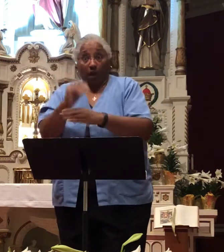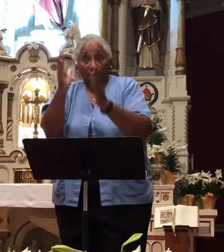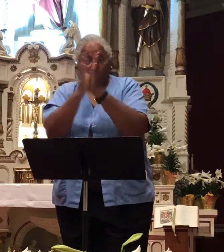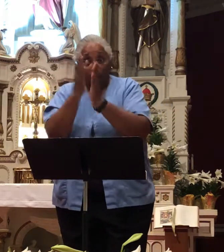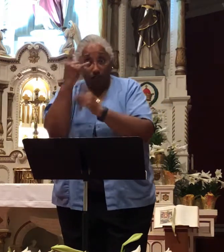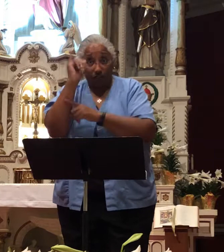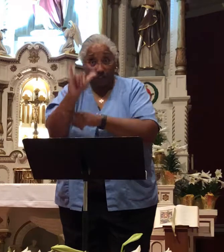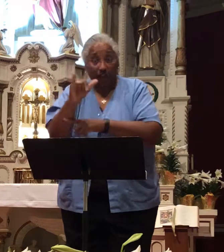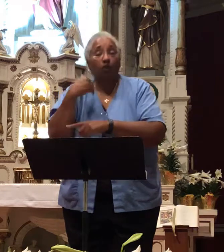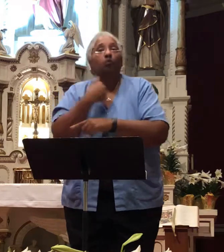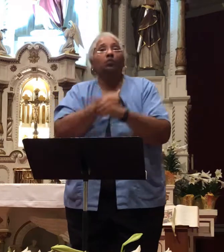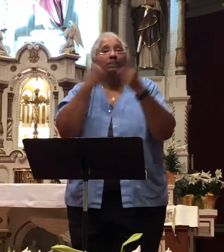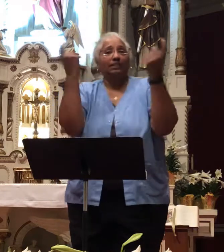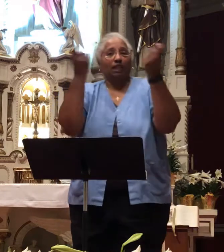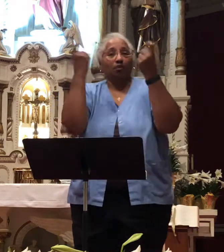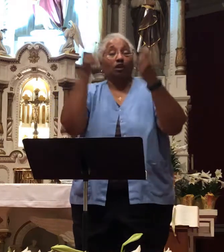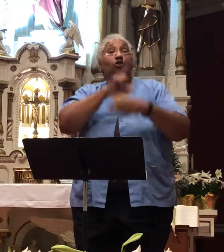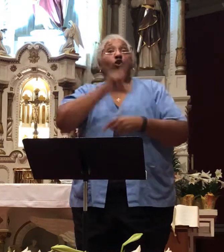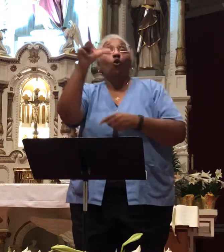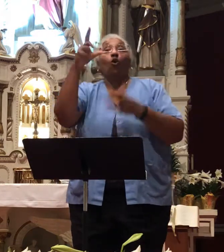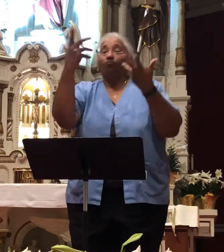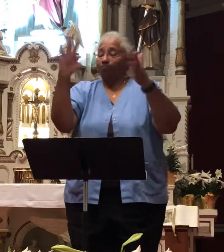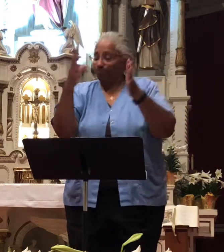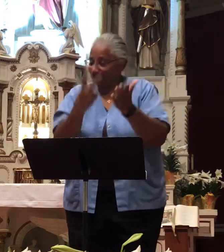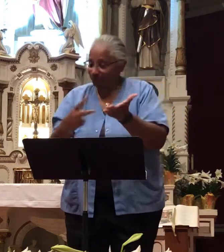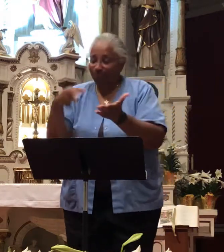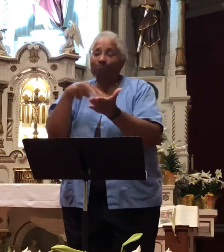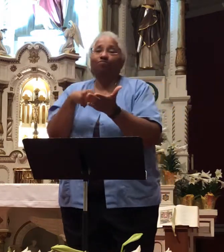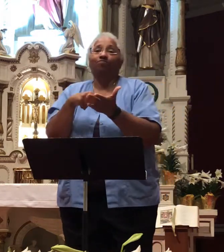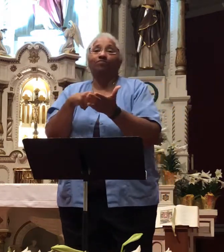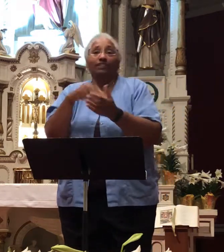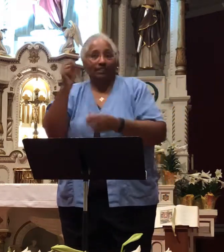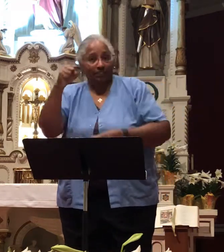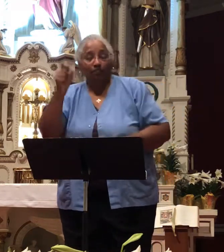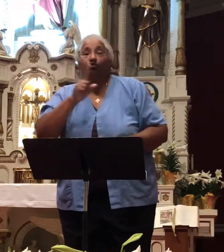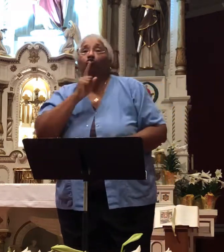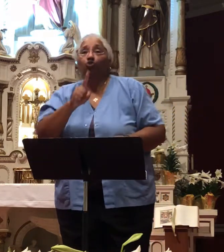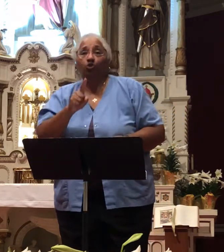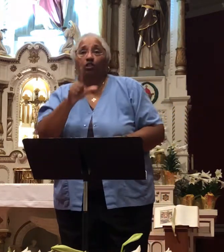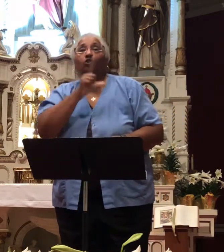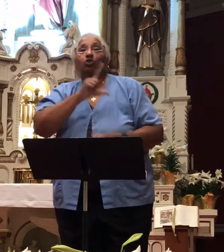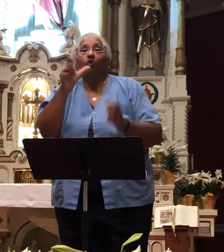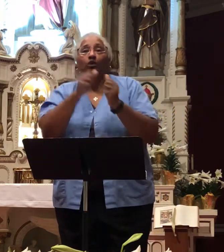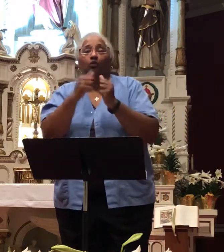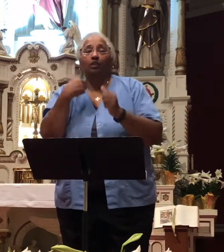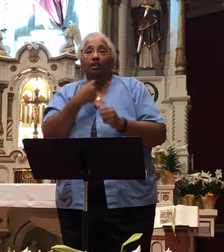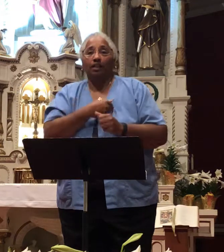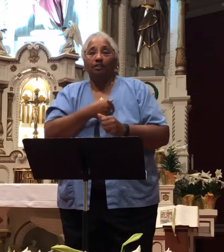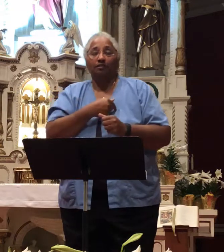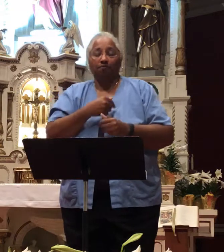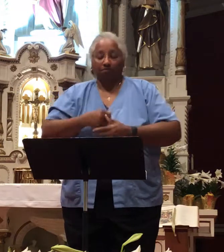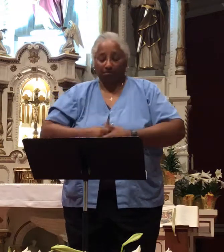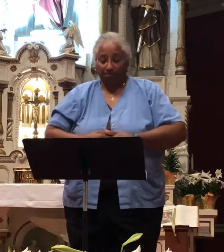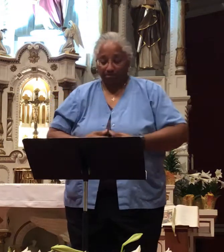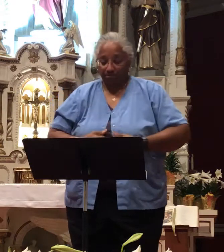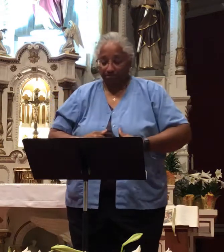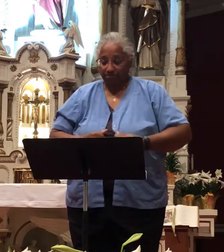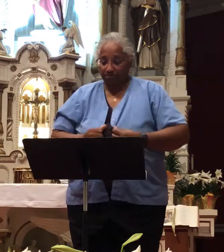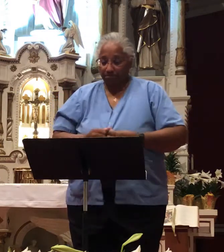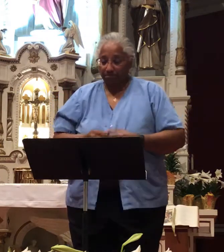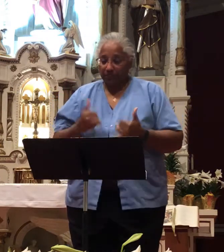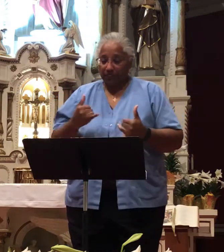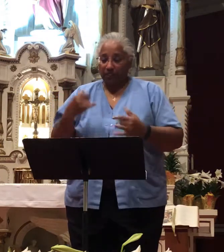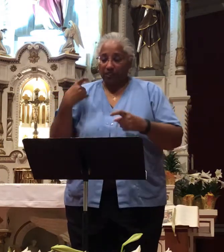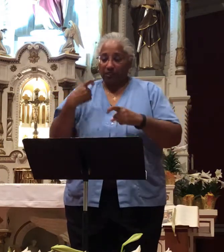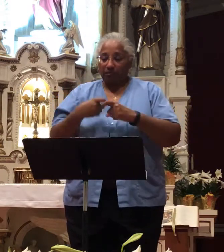we celebrate that the Lord is risen, that He is risen indeed, and He is with us. Hermanos y hermanas, en el Señor. Hablaba un